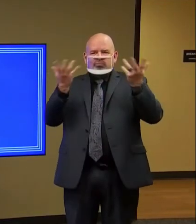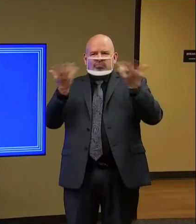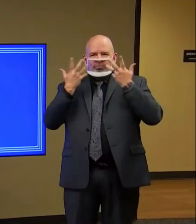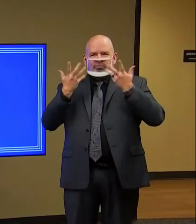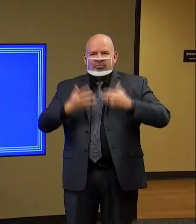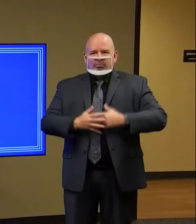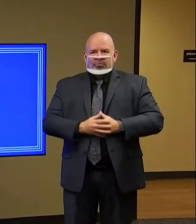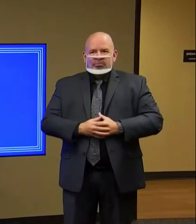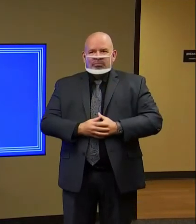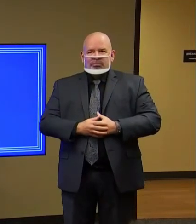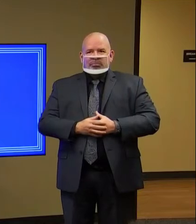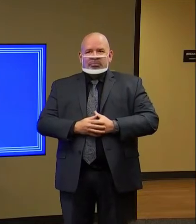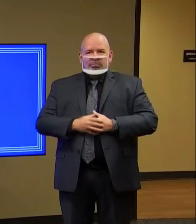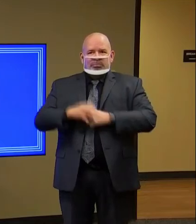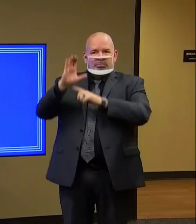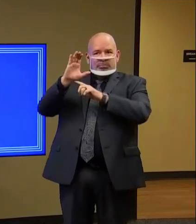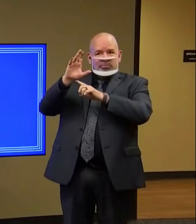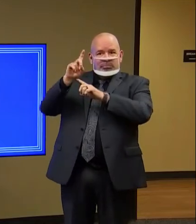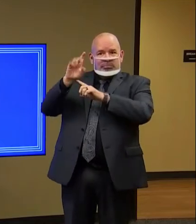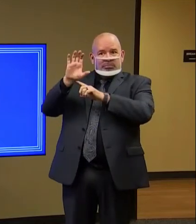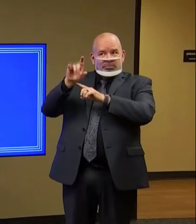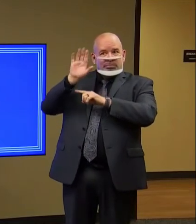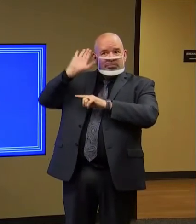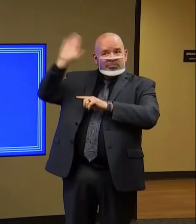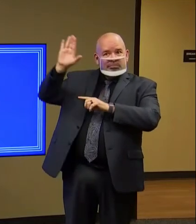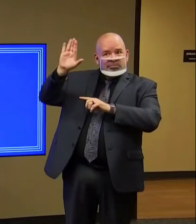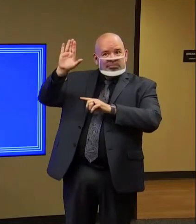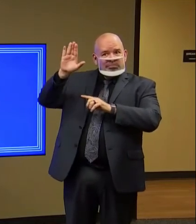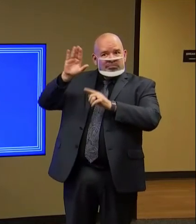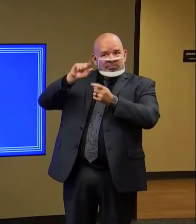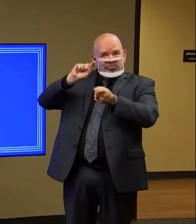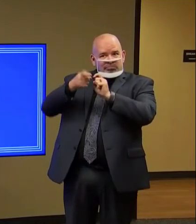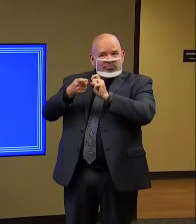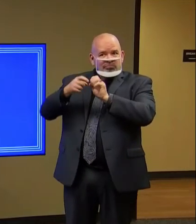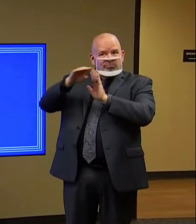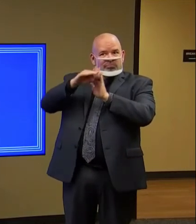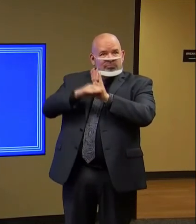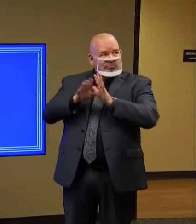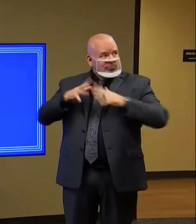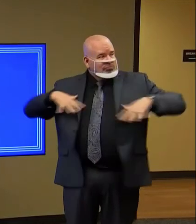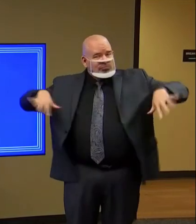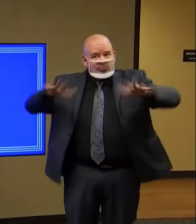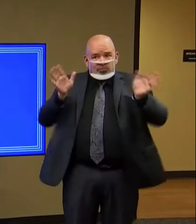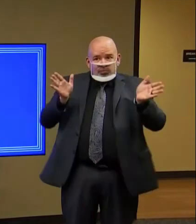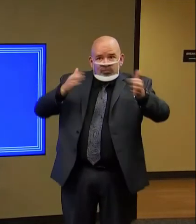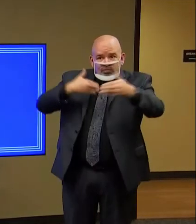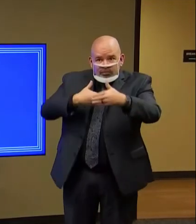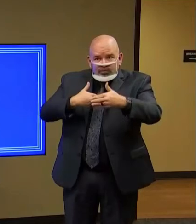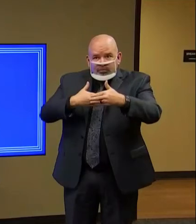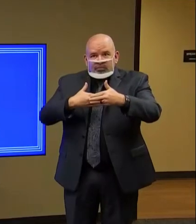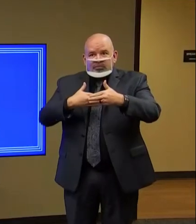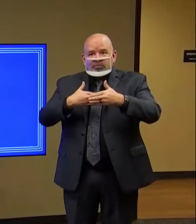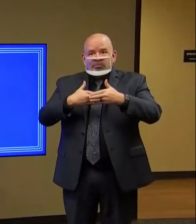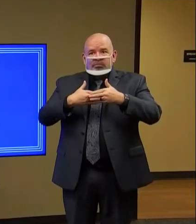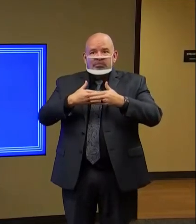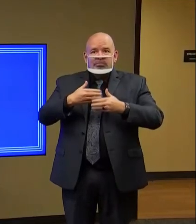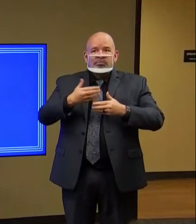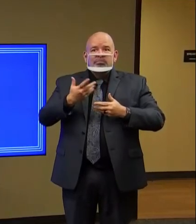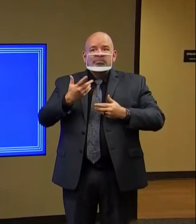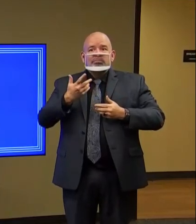for being indoors outside of your own home. What we're now learning is it's